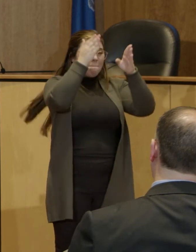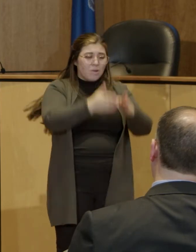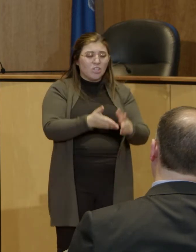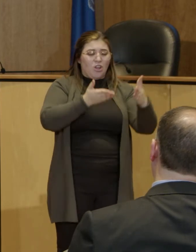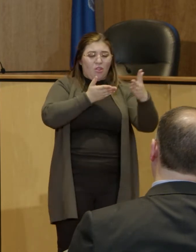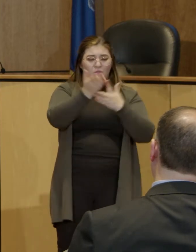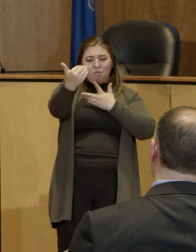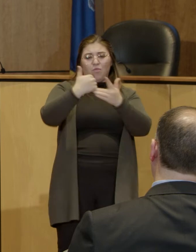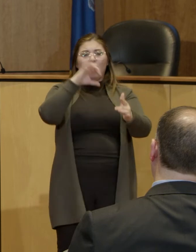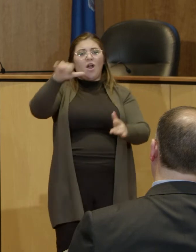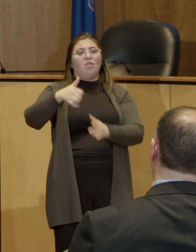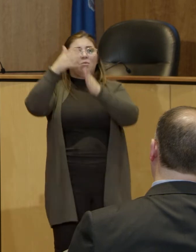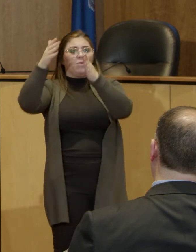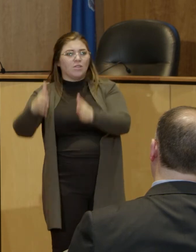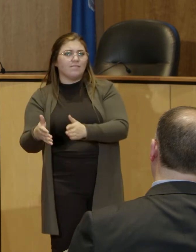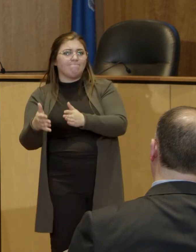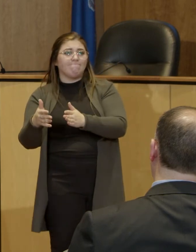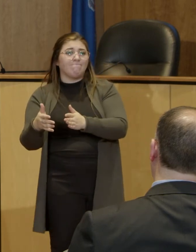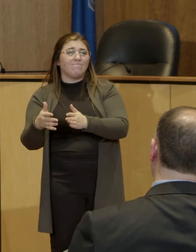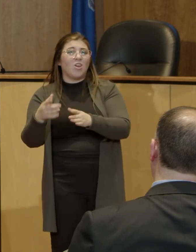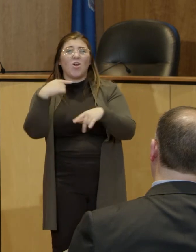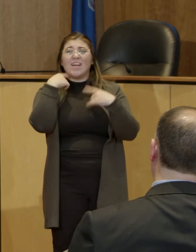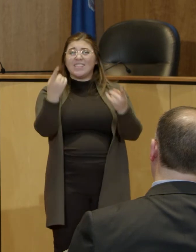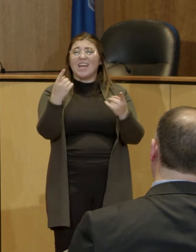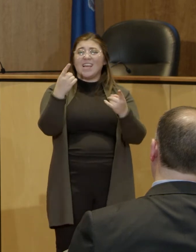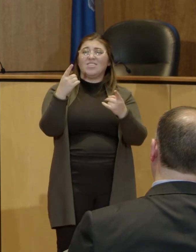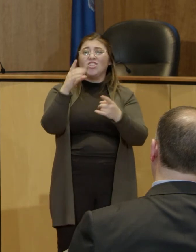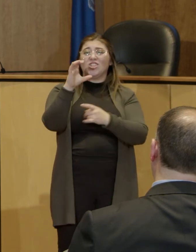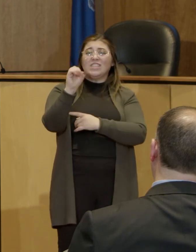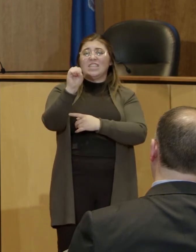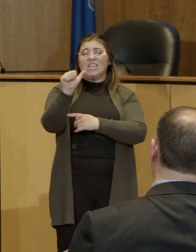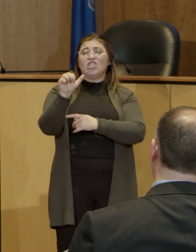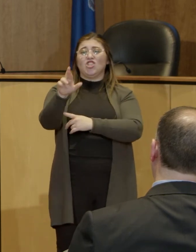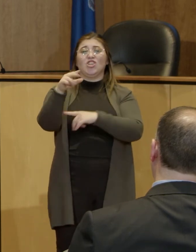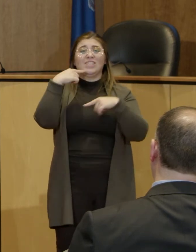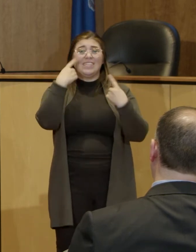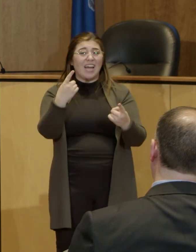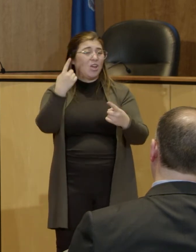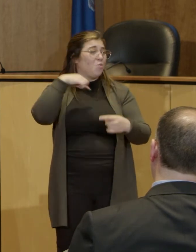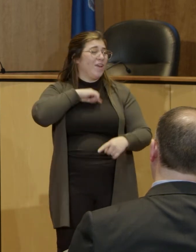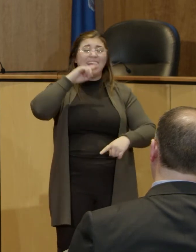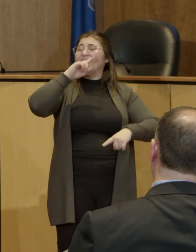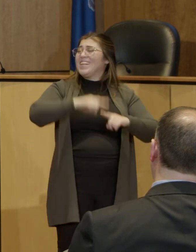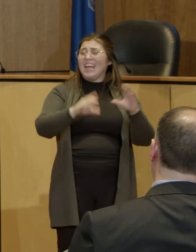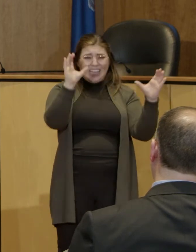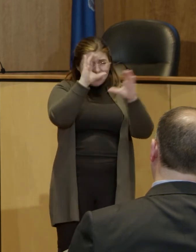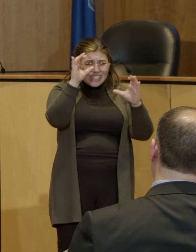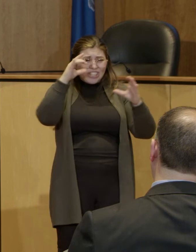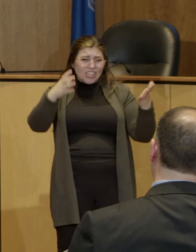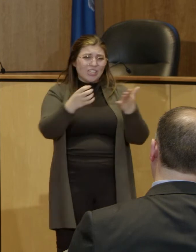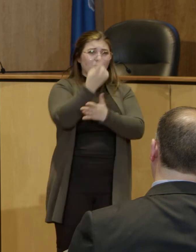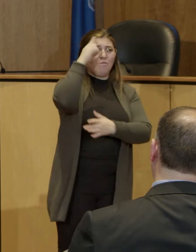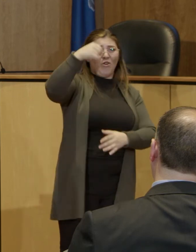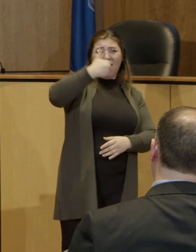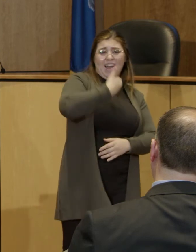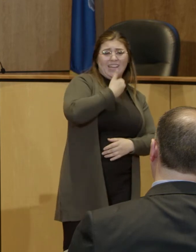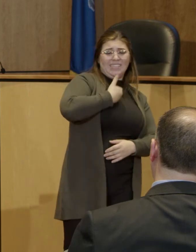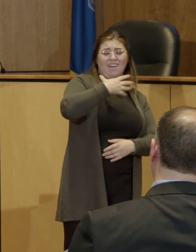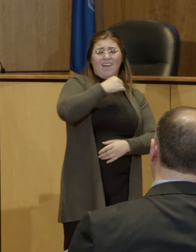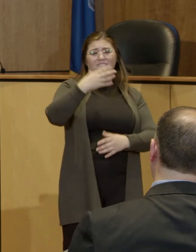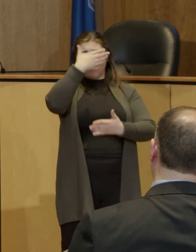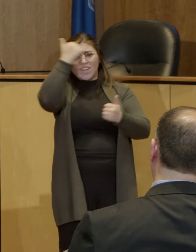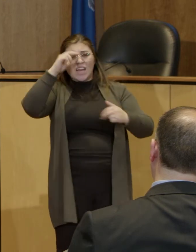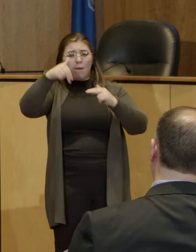persons. Or Cesar Chavez, we cannot seek achievement for ourselves and forget